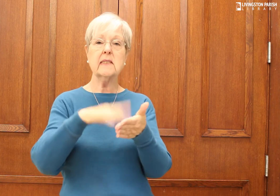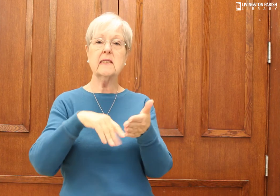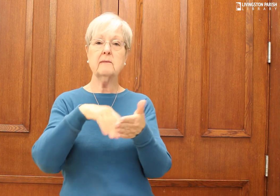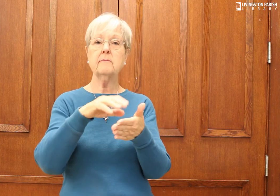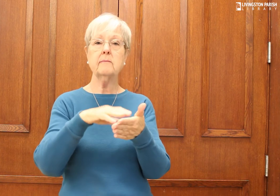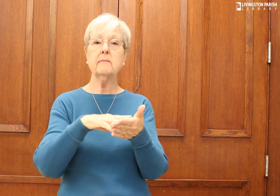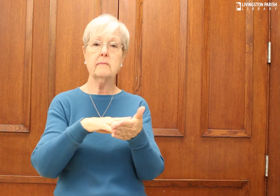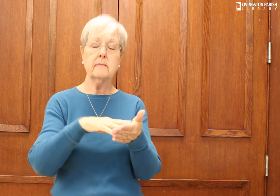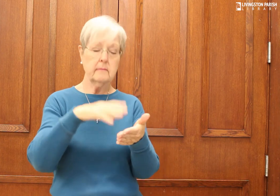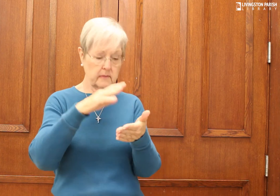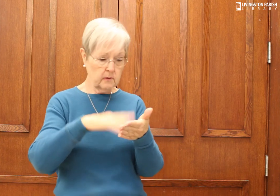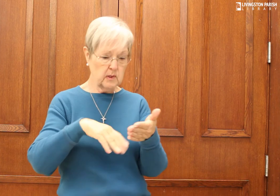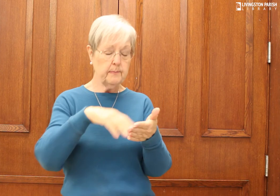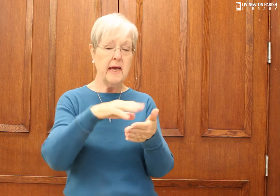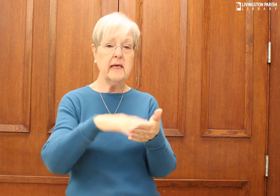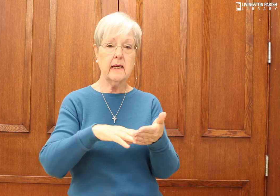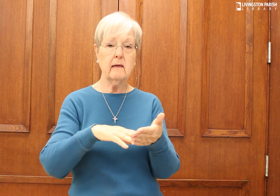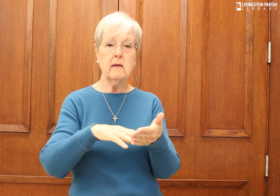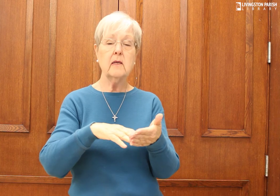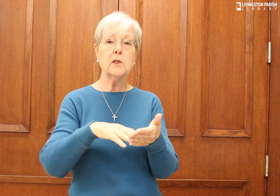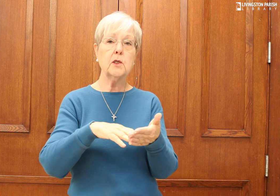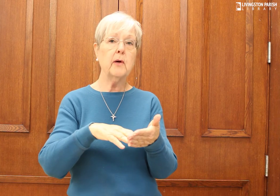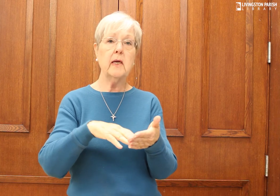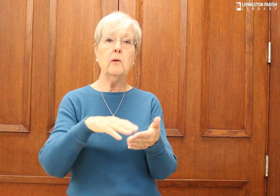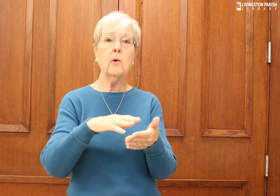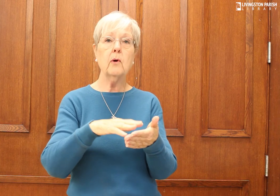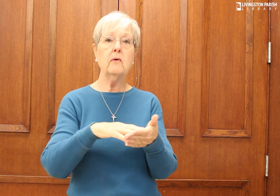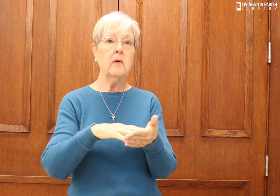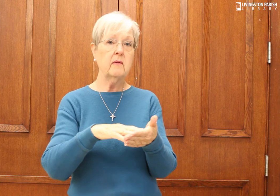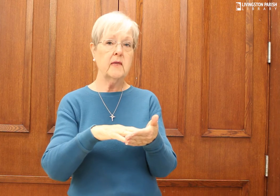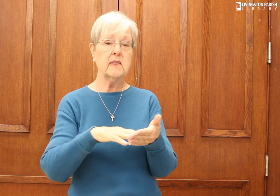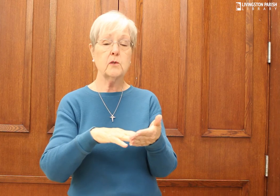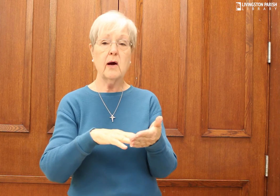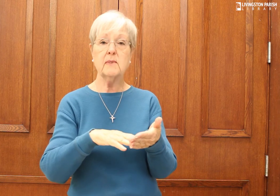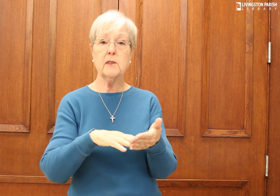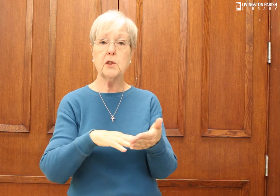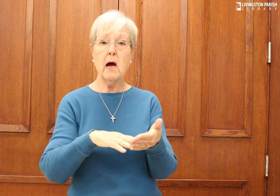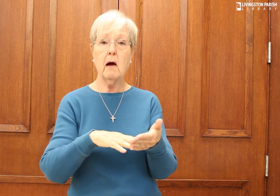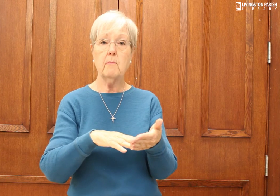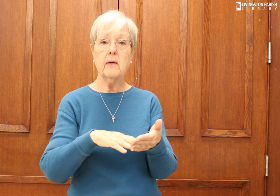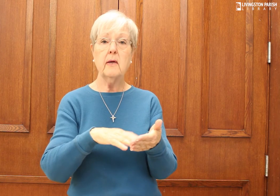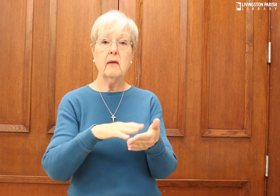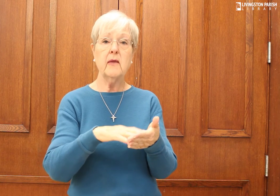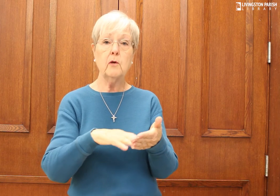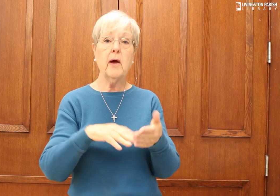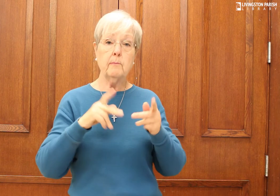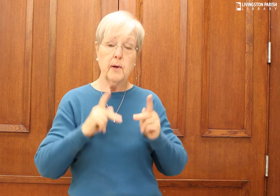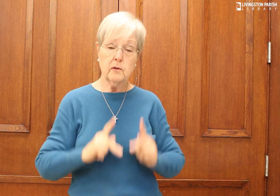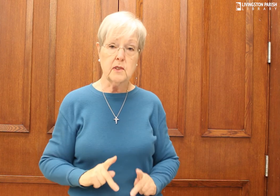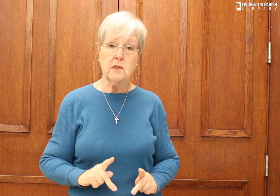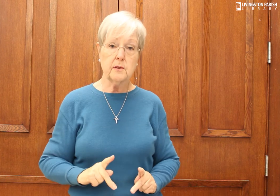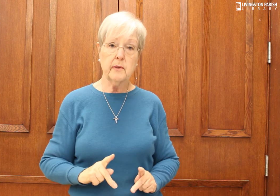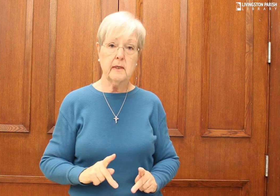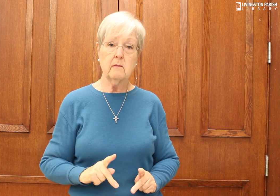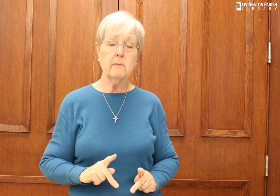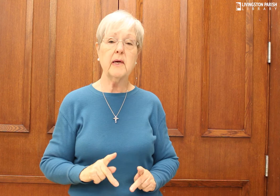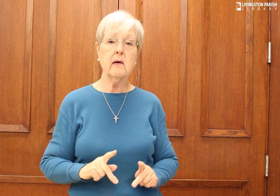Paint. Someone's painting. So any word that describes a job, then you add person to it, it becomes